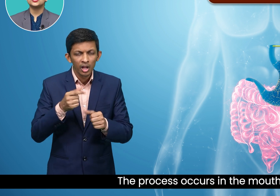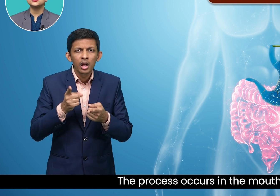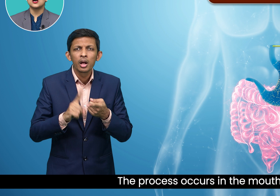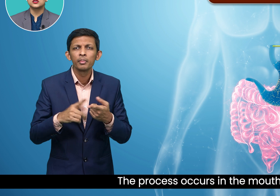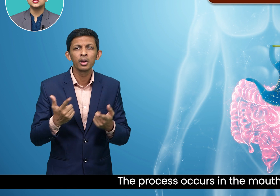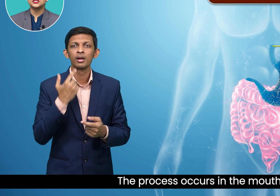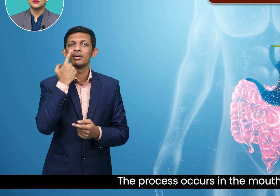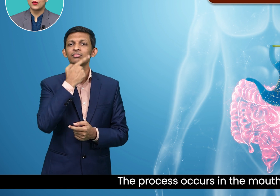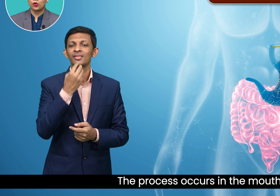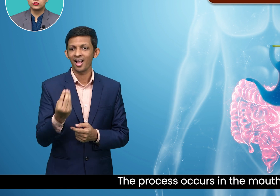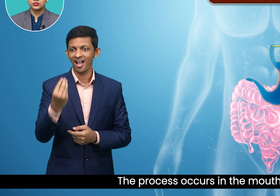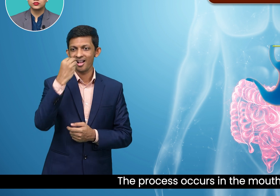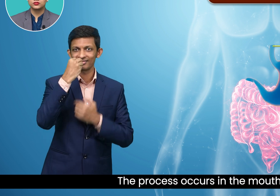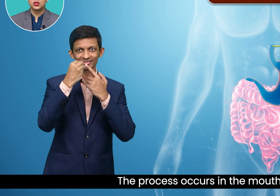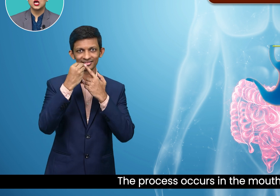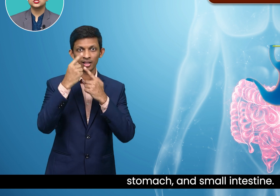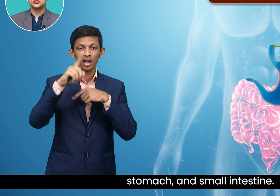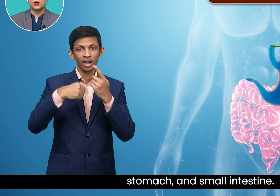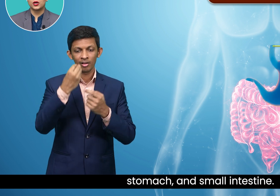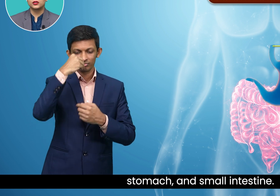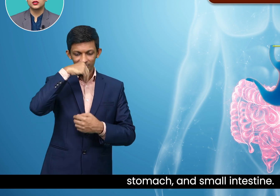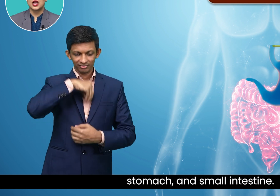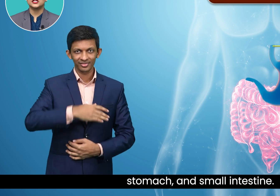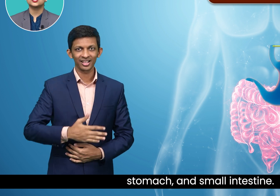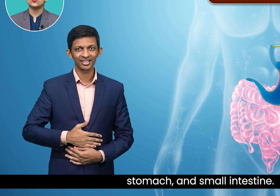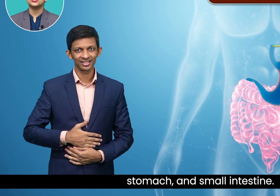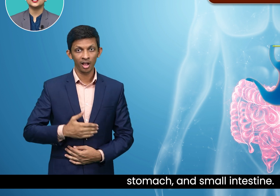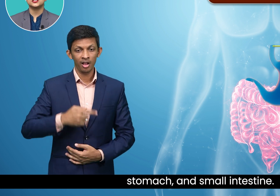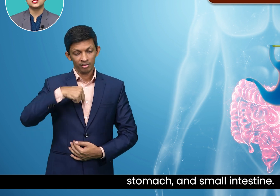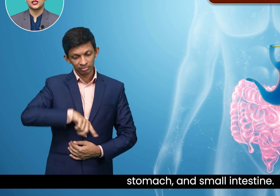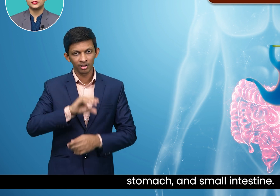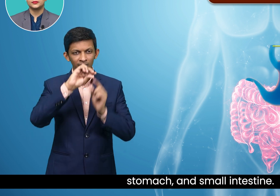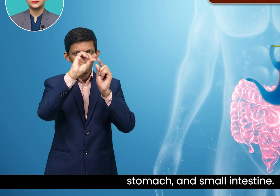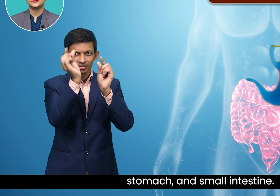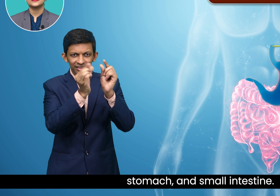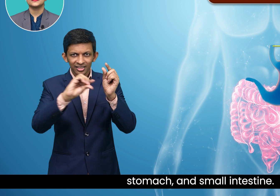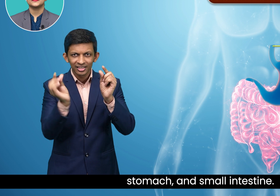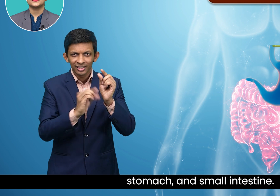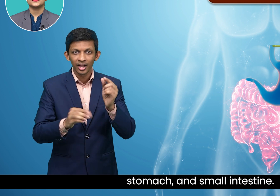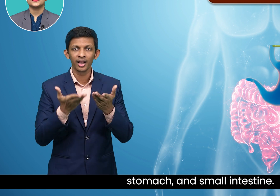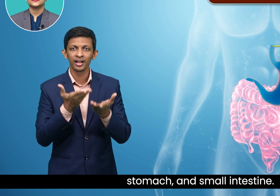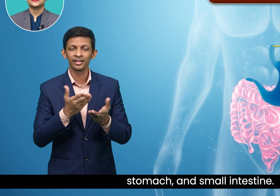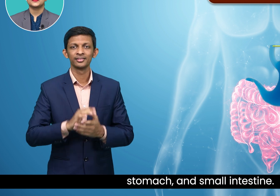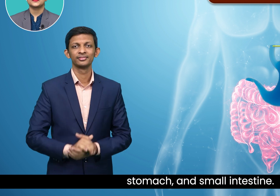The process occurs in the mouth, stomach, and small intestine.